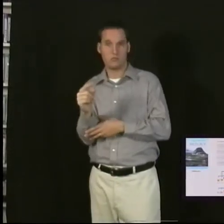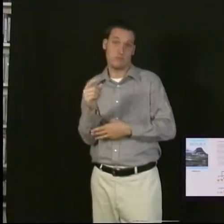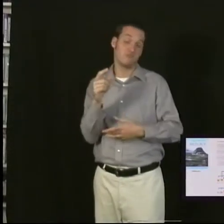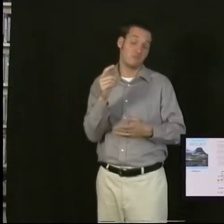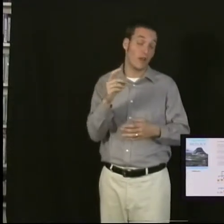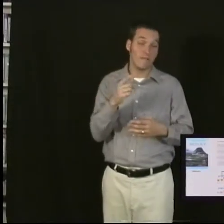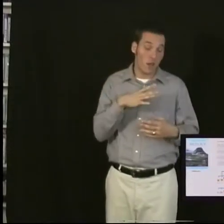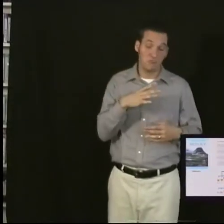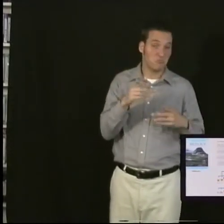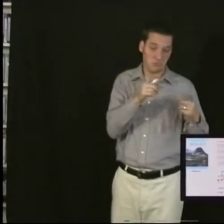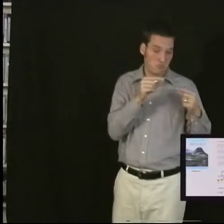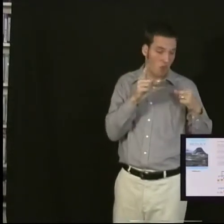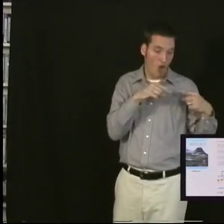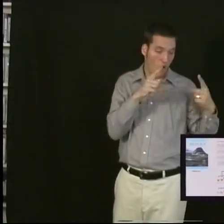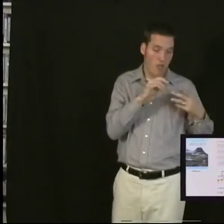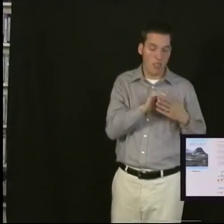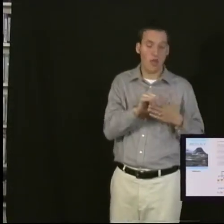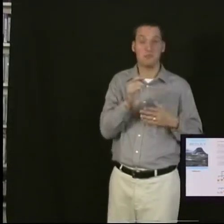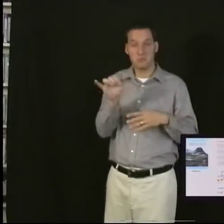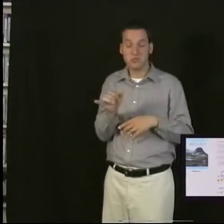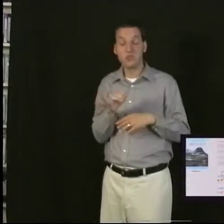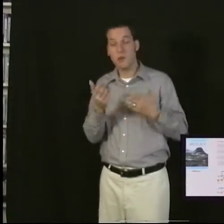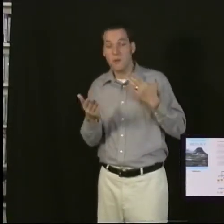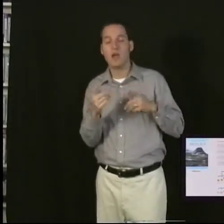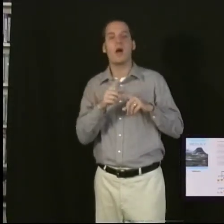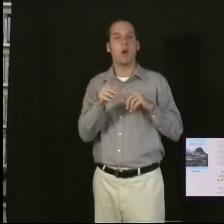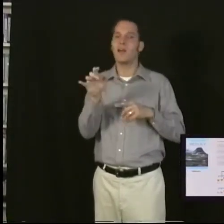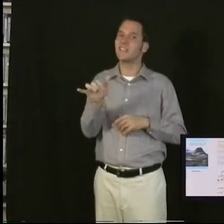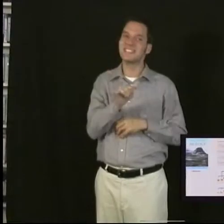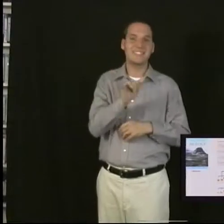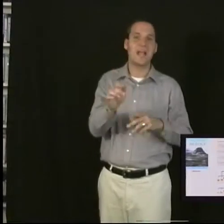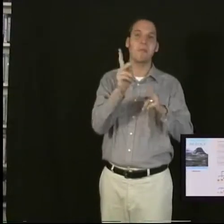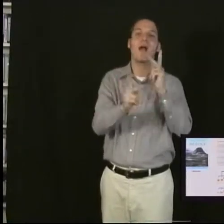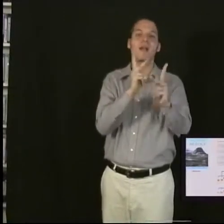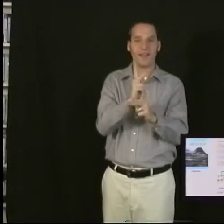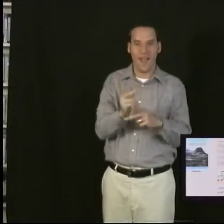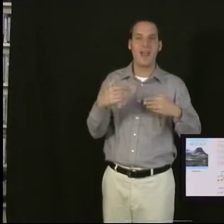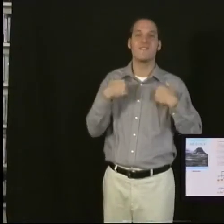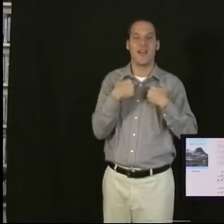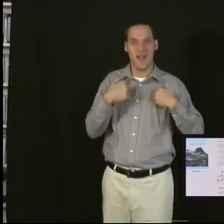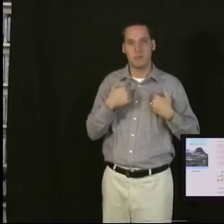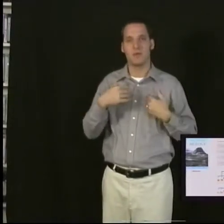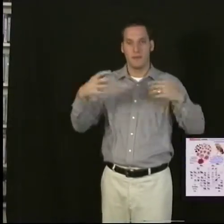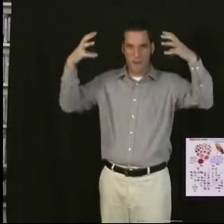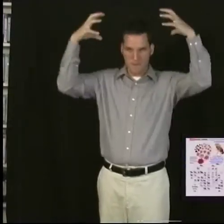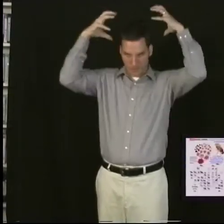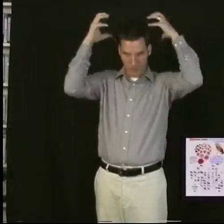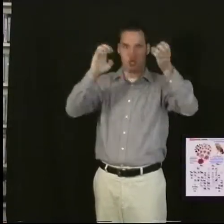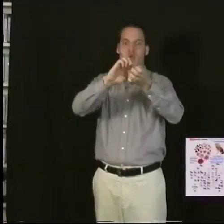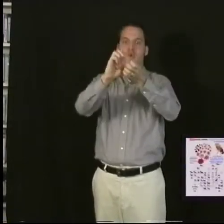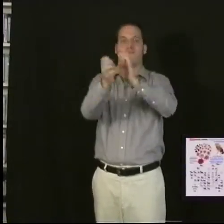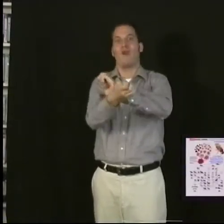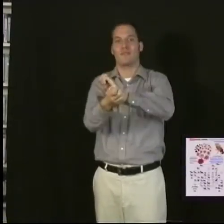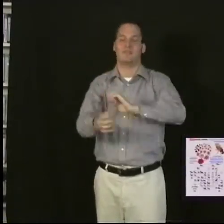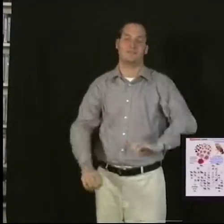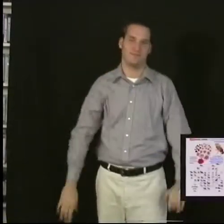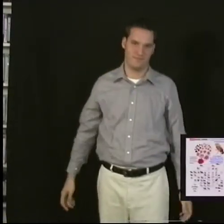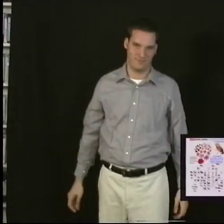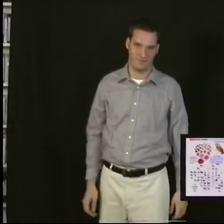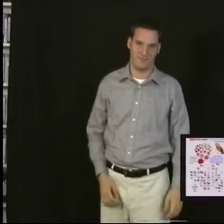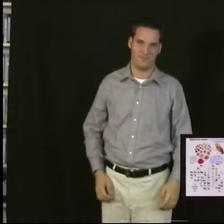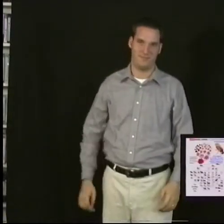did. But it's still the same kind of animal. Here's Mickey Mouse evolving.